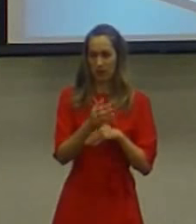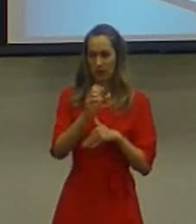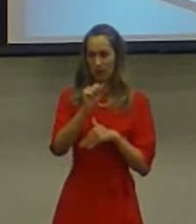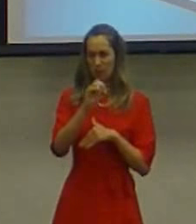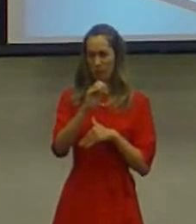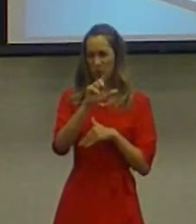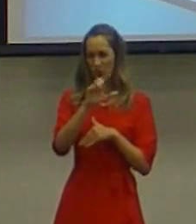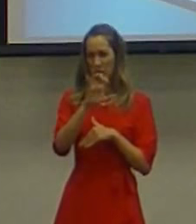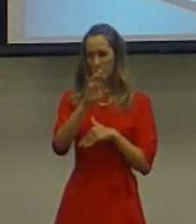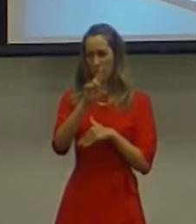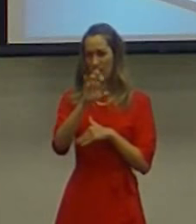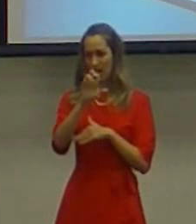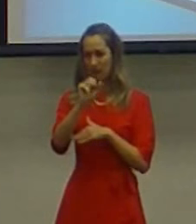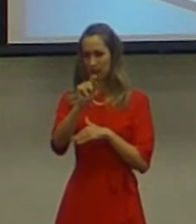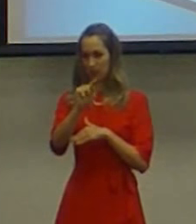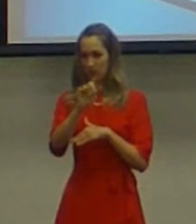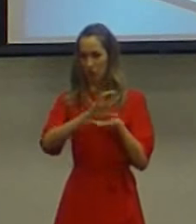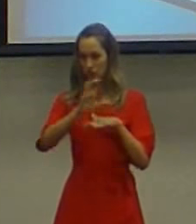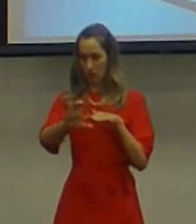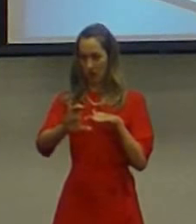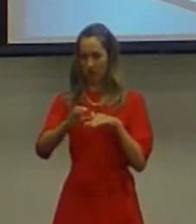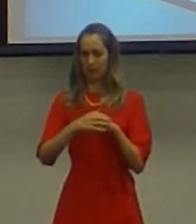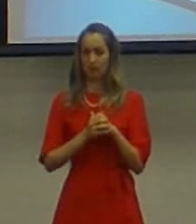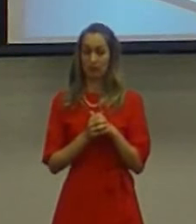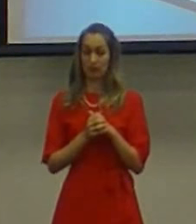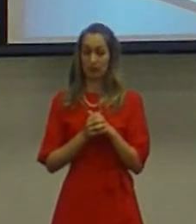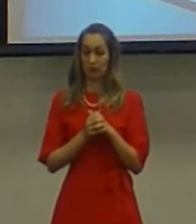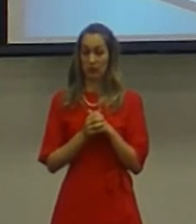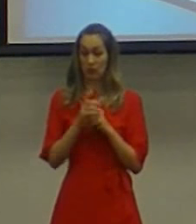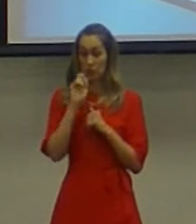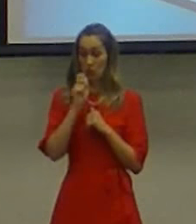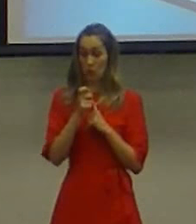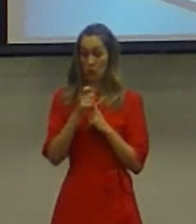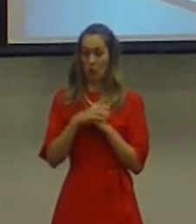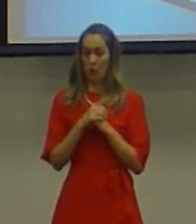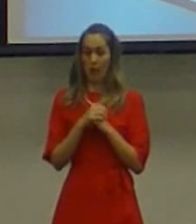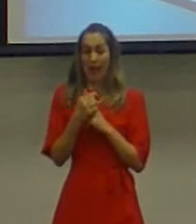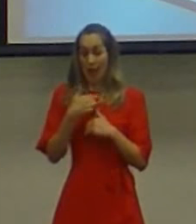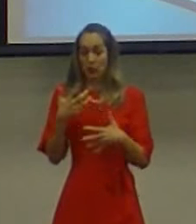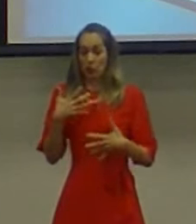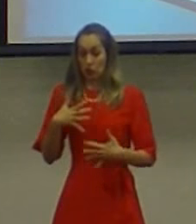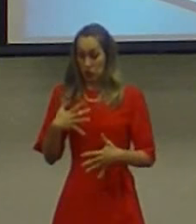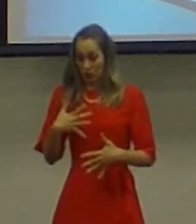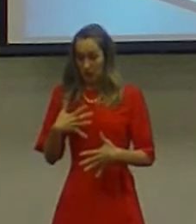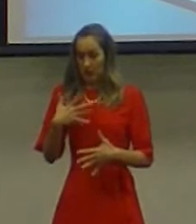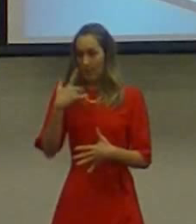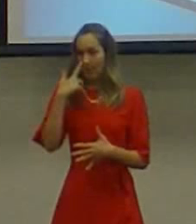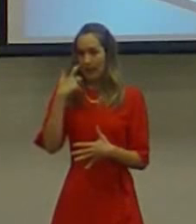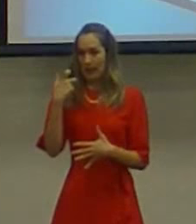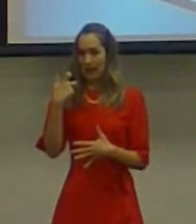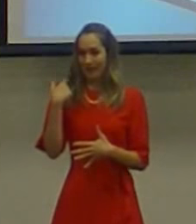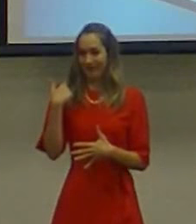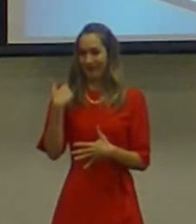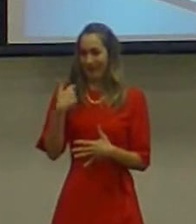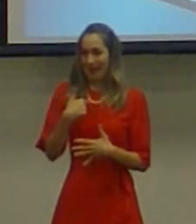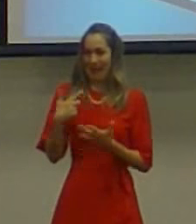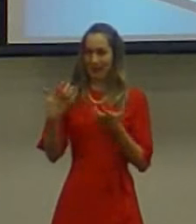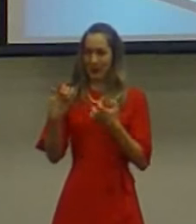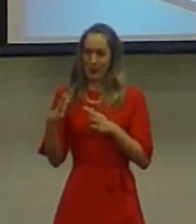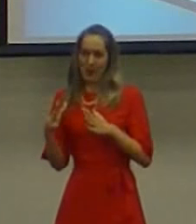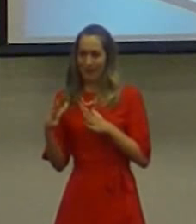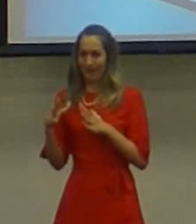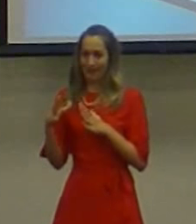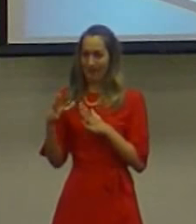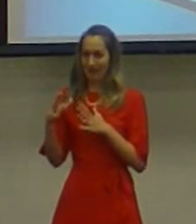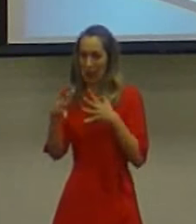Christ. And what was really cool about that, though, is, and one thing I was kind of nervous about, again, is bringing our American culture with us. But